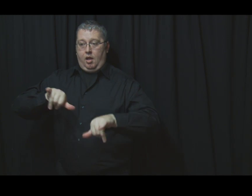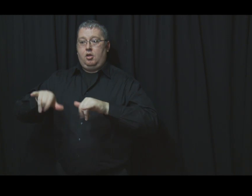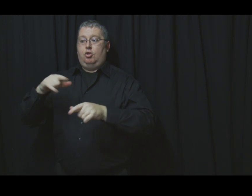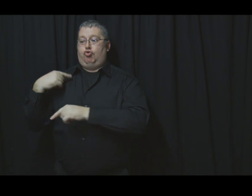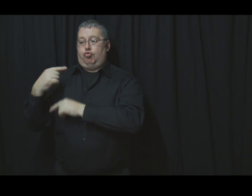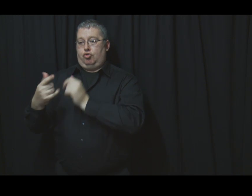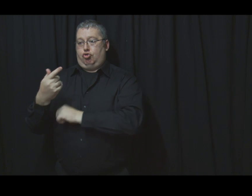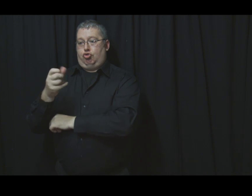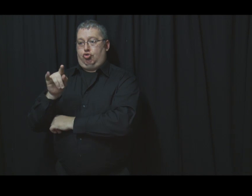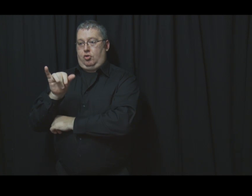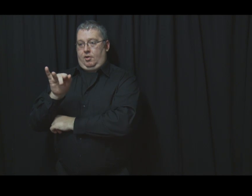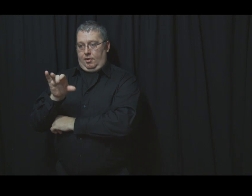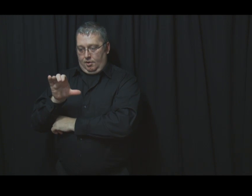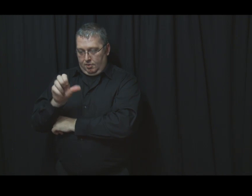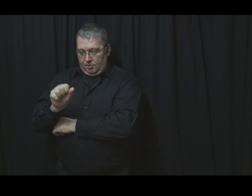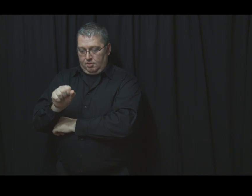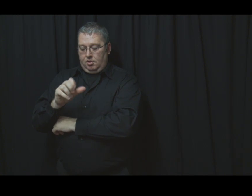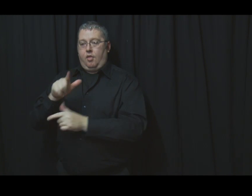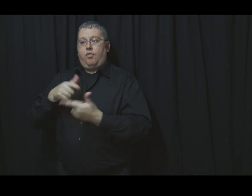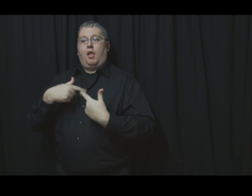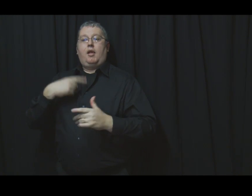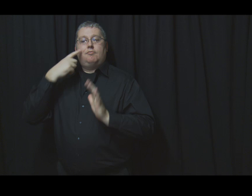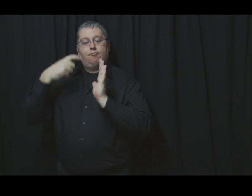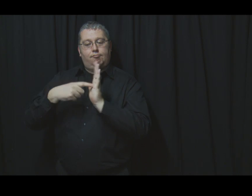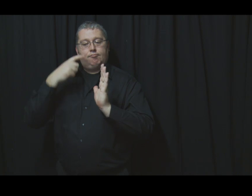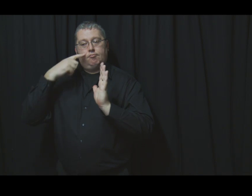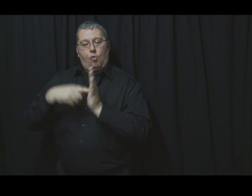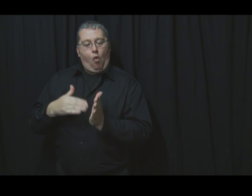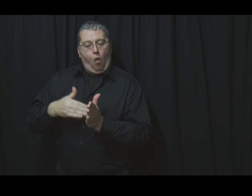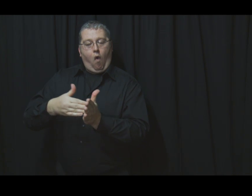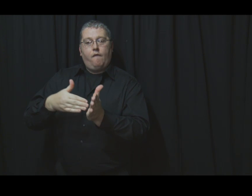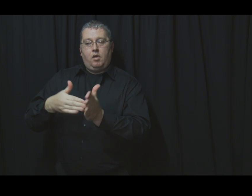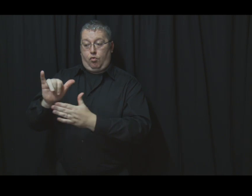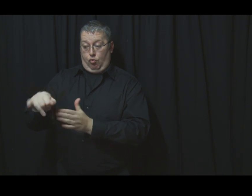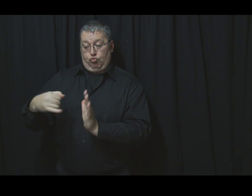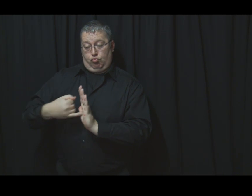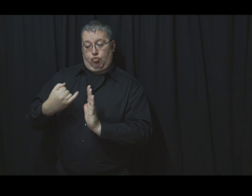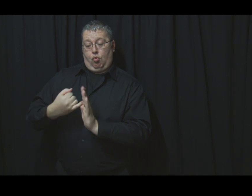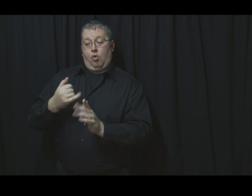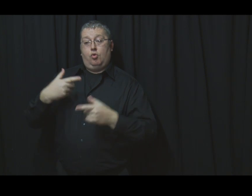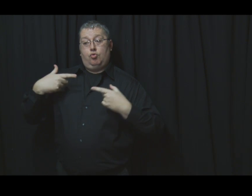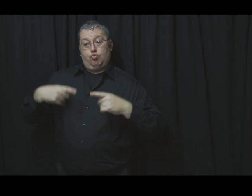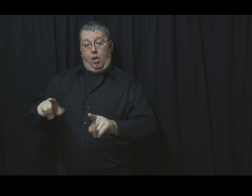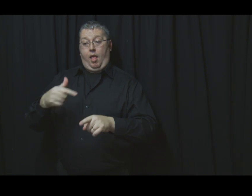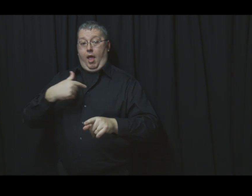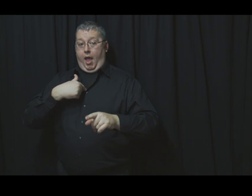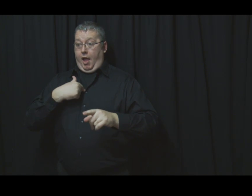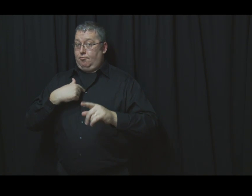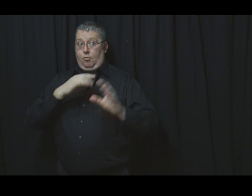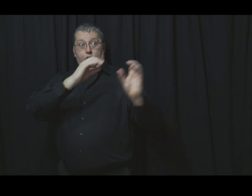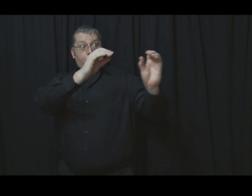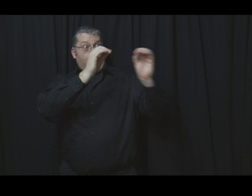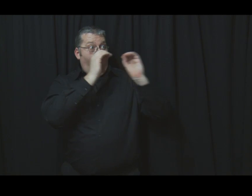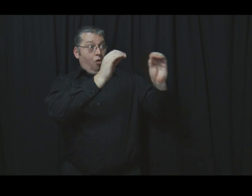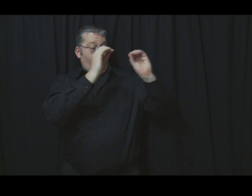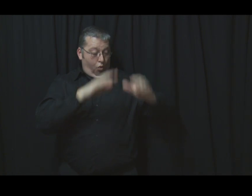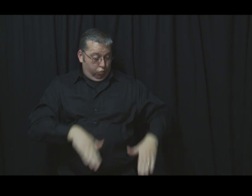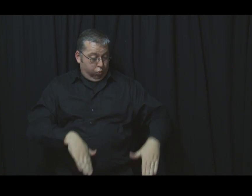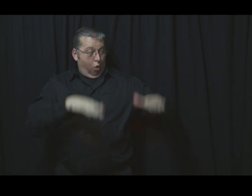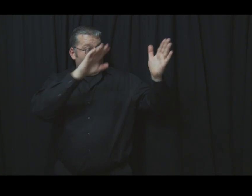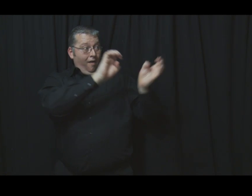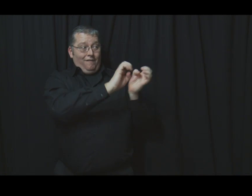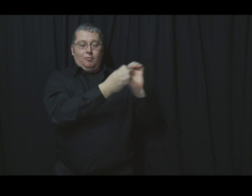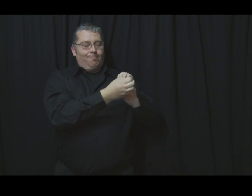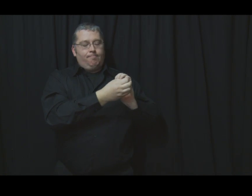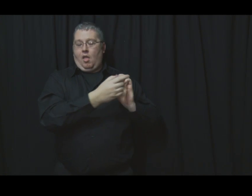Genetics. It's cited regularly in those journals. And while I was taught nothing but evolution, I don't accept